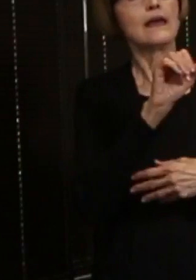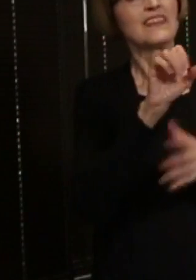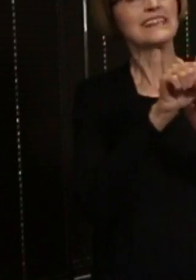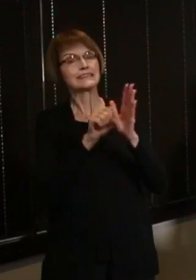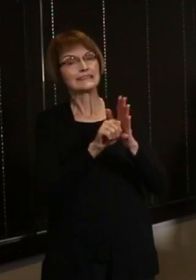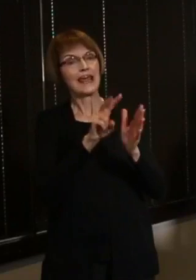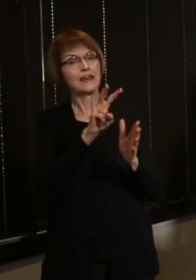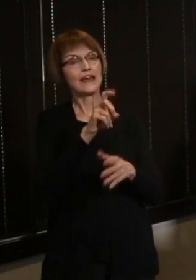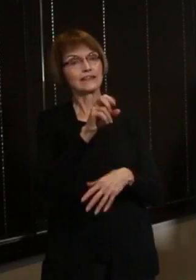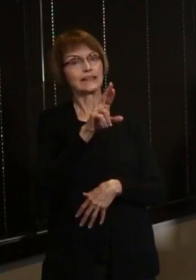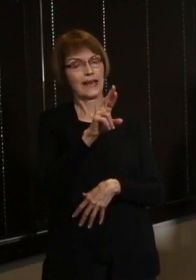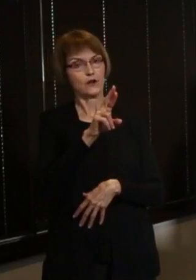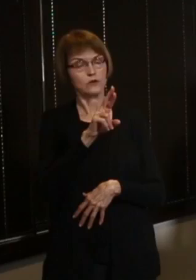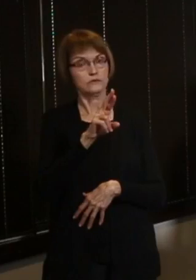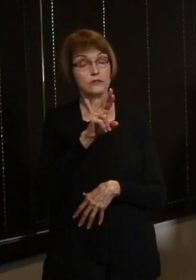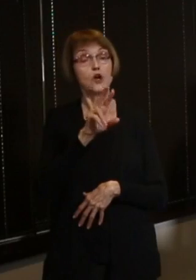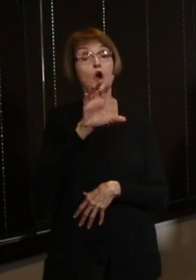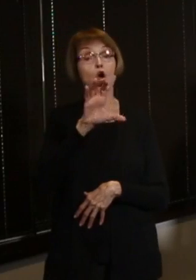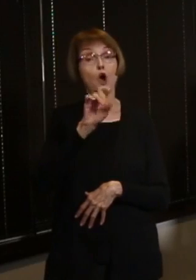at